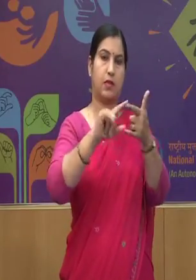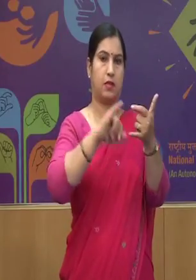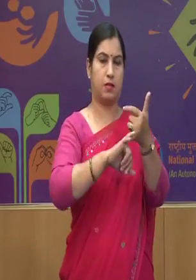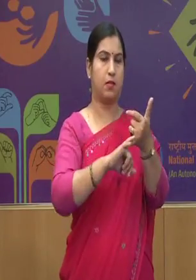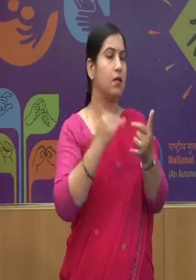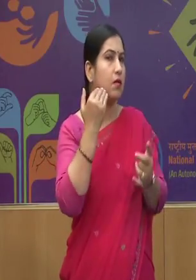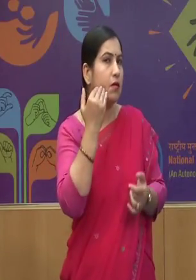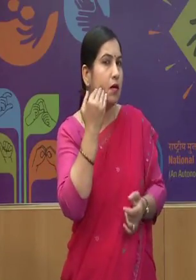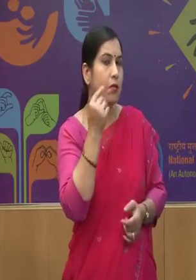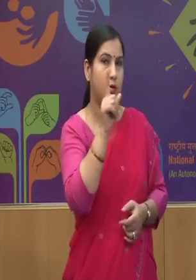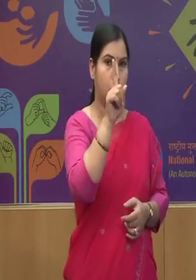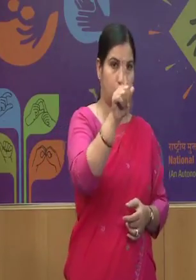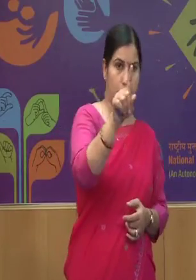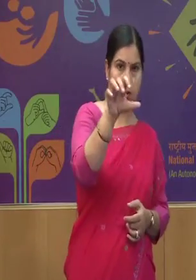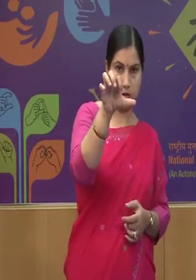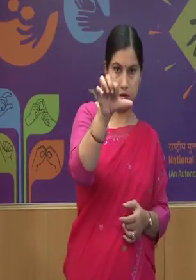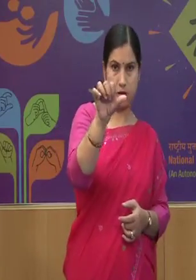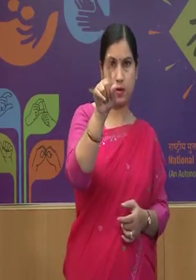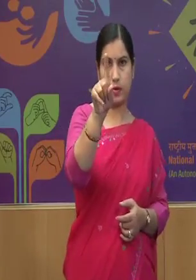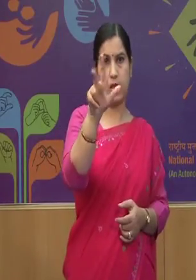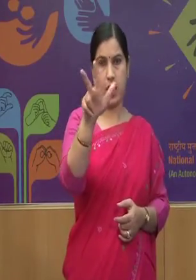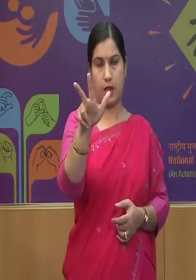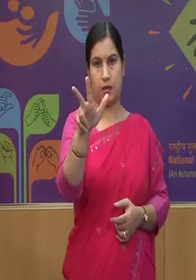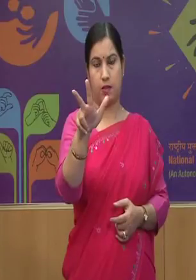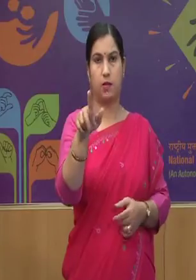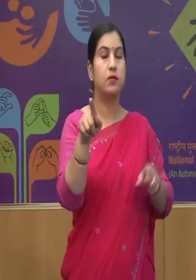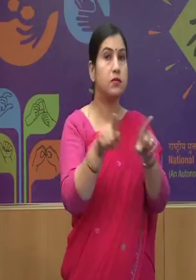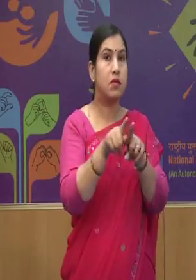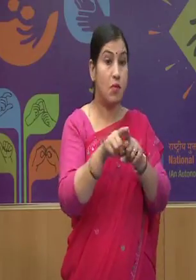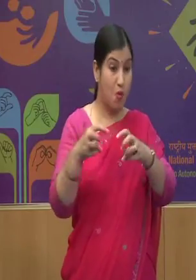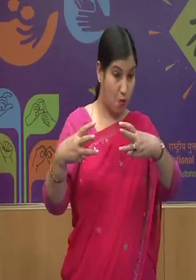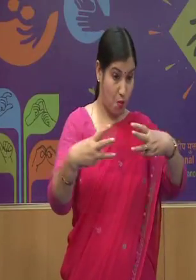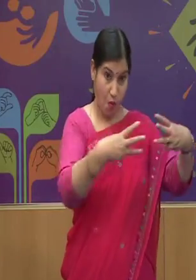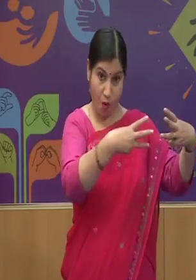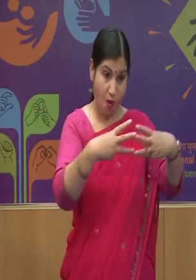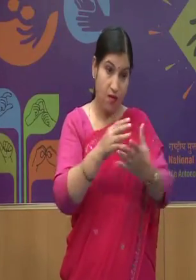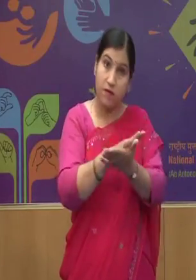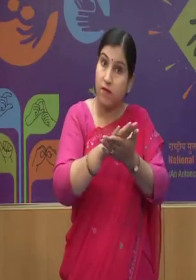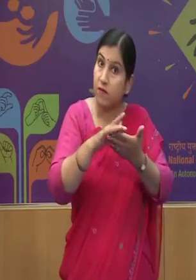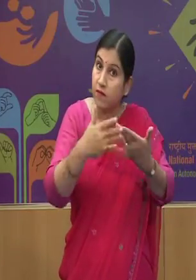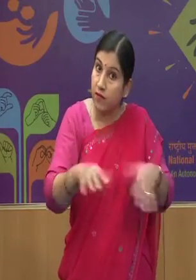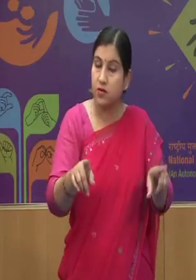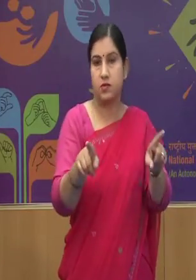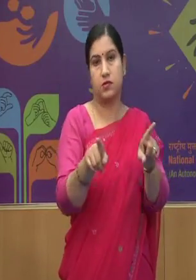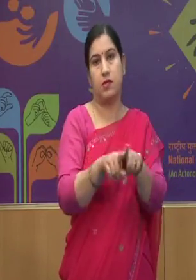in the year 1918 and the war came to an end.